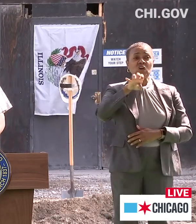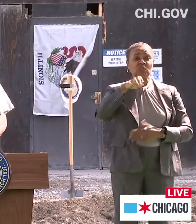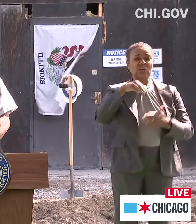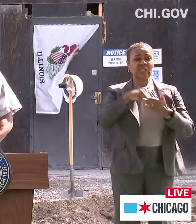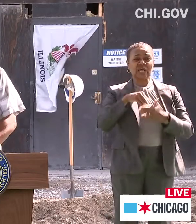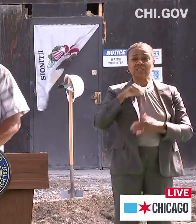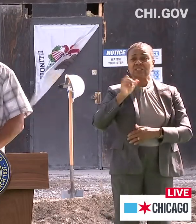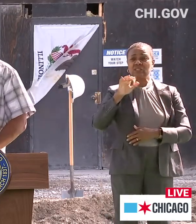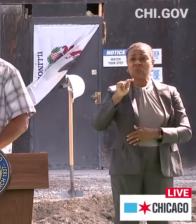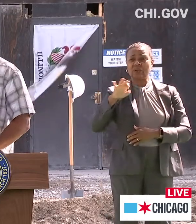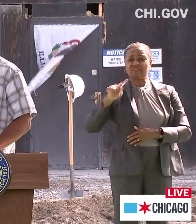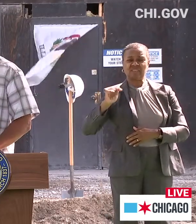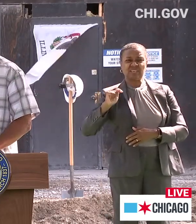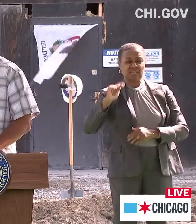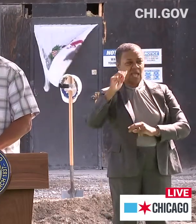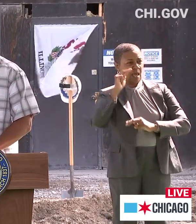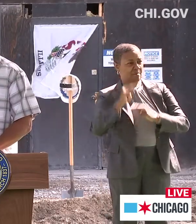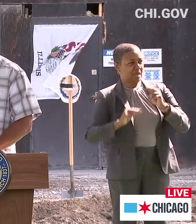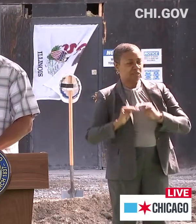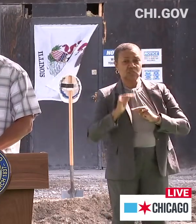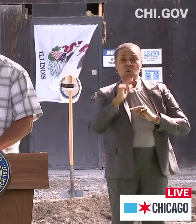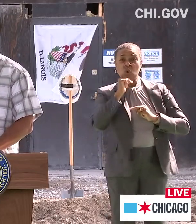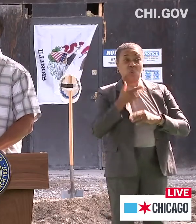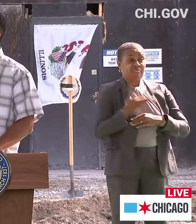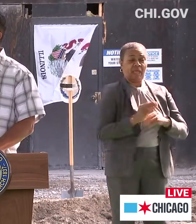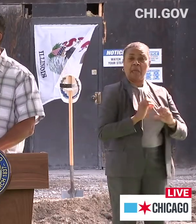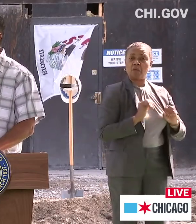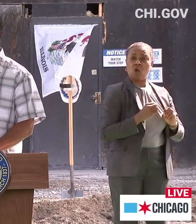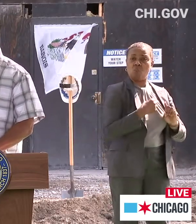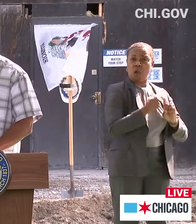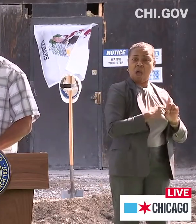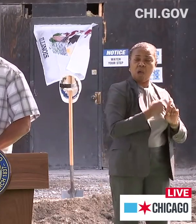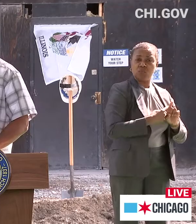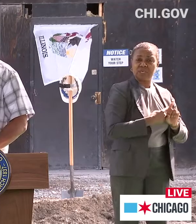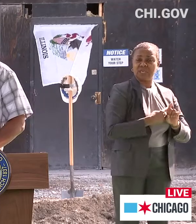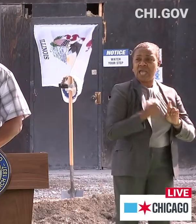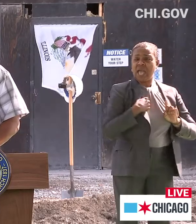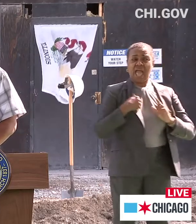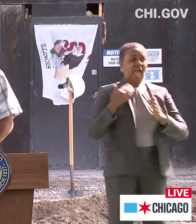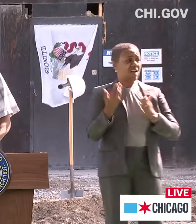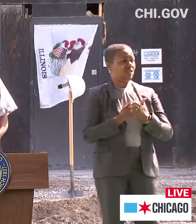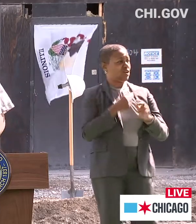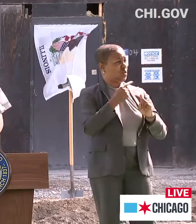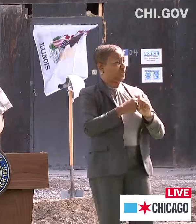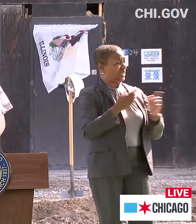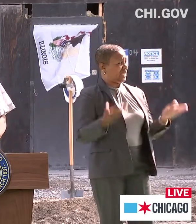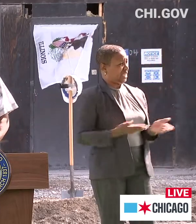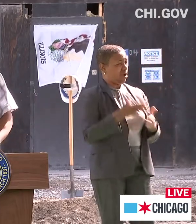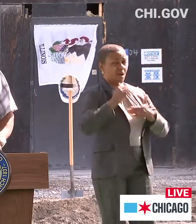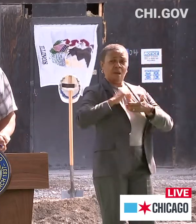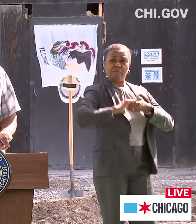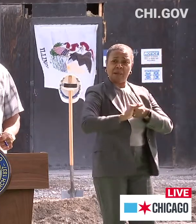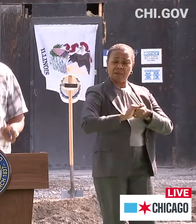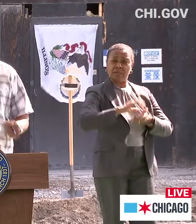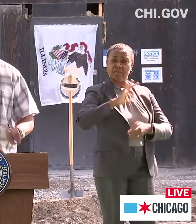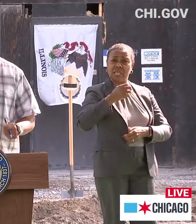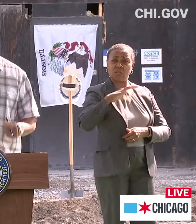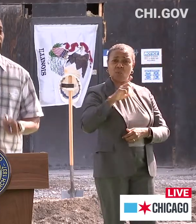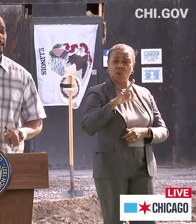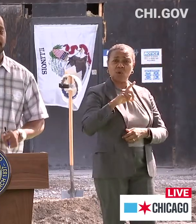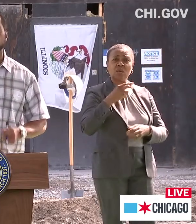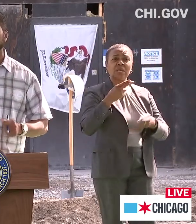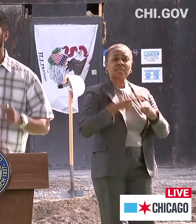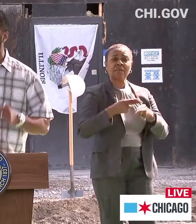building without having a tenant. But we have a new tenant that's going to be a new partner here in the Ninth Ward by the name of